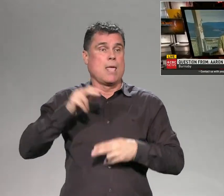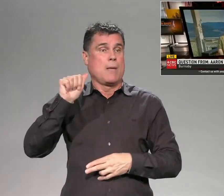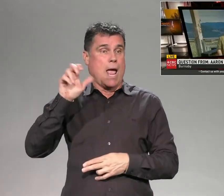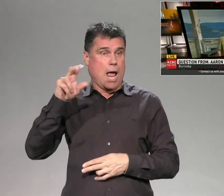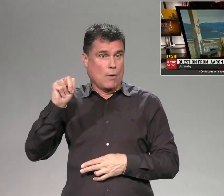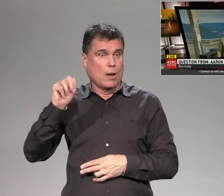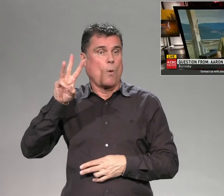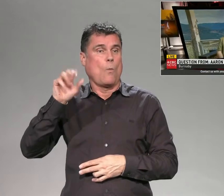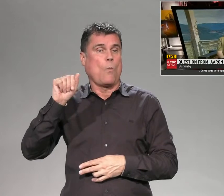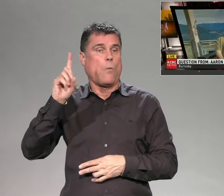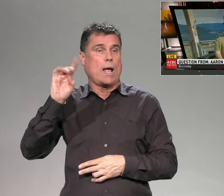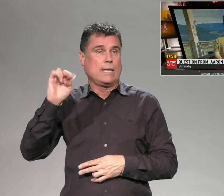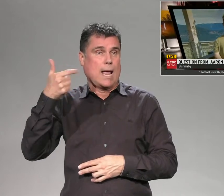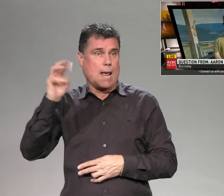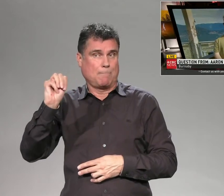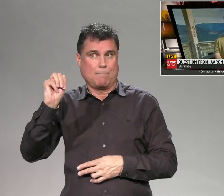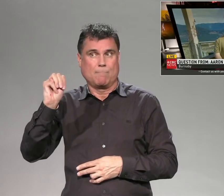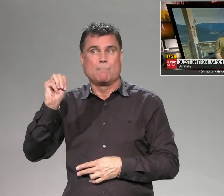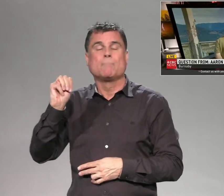Burnaby.